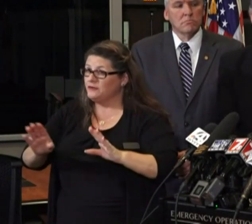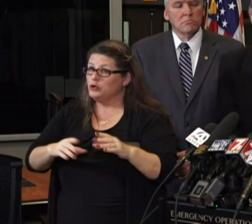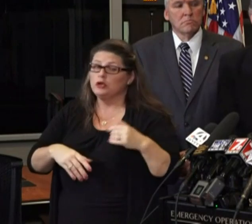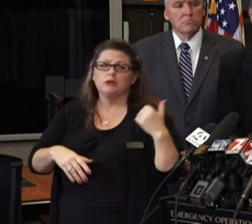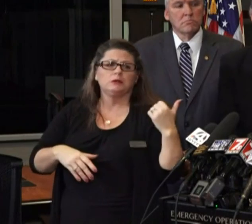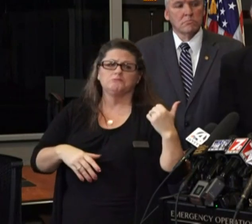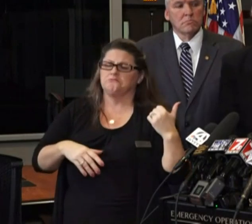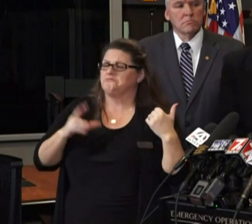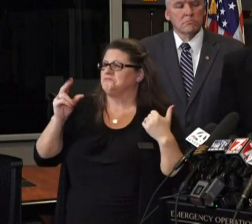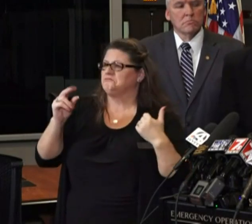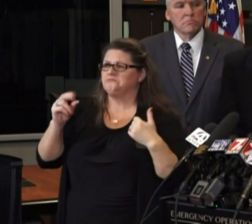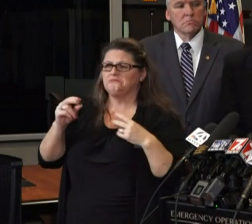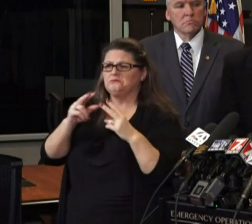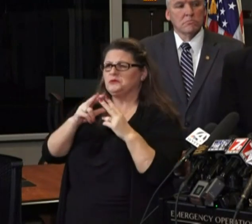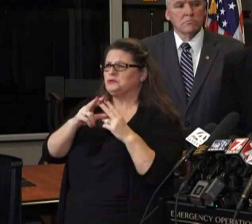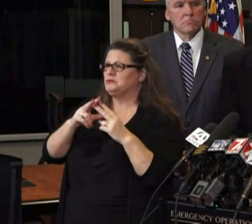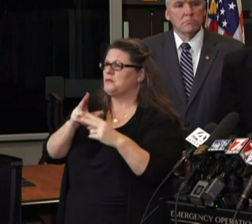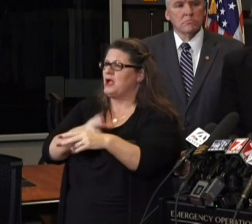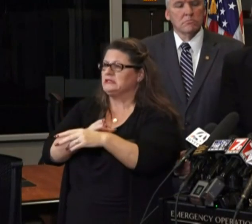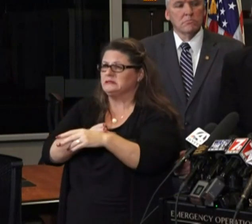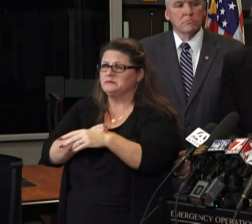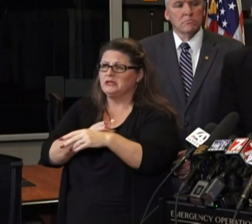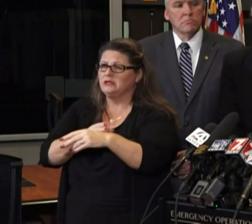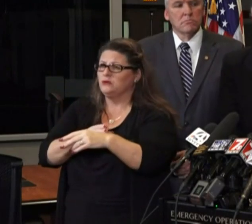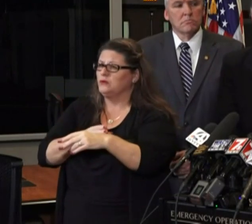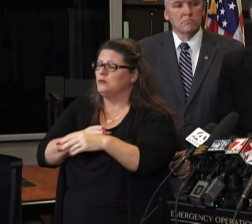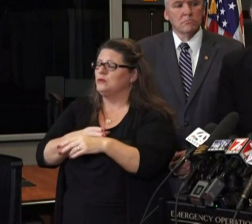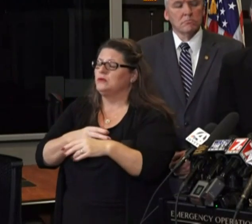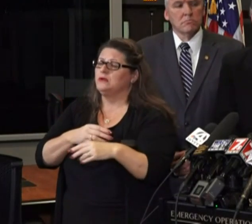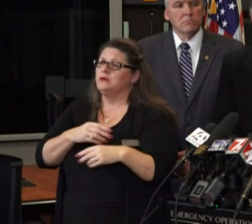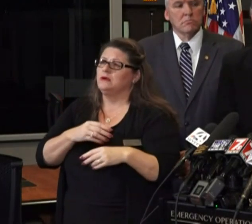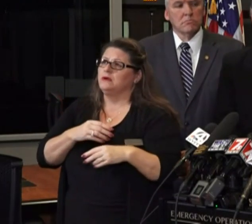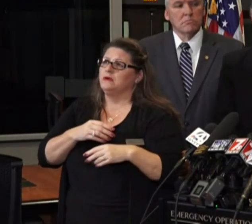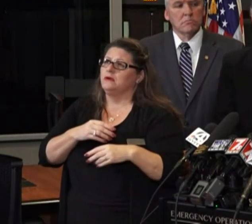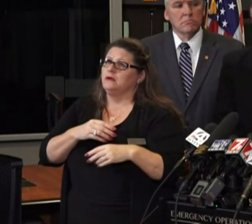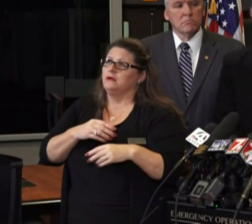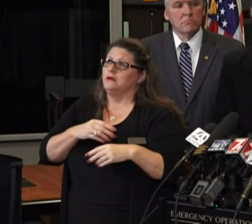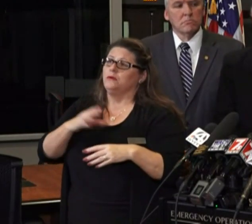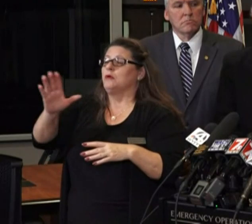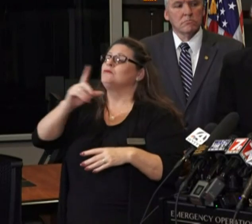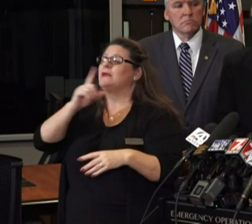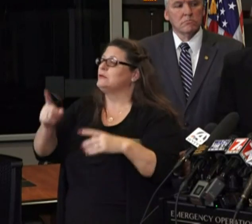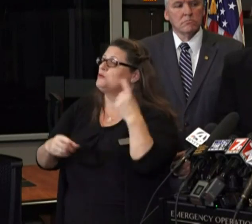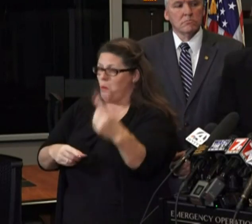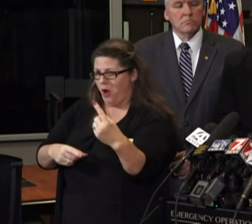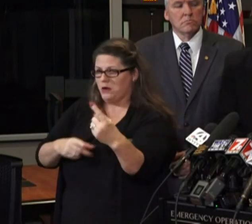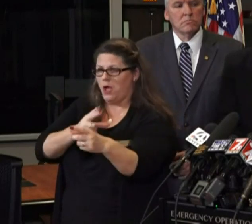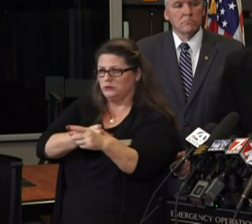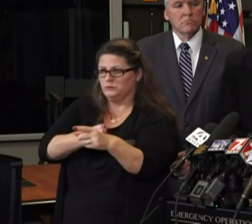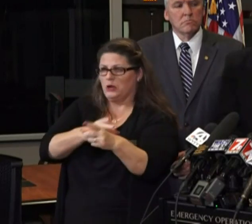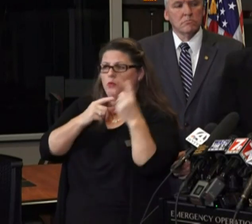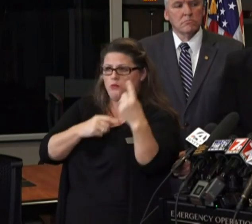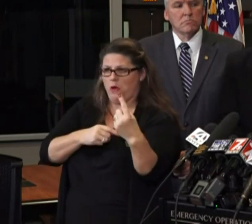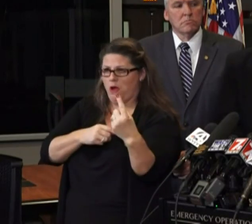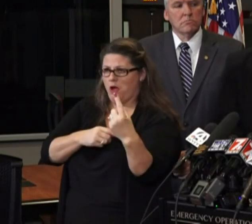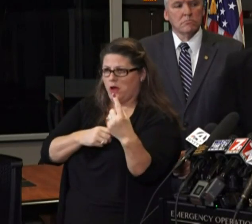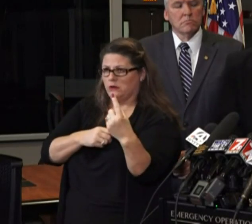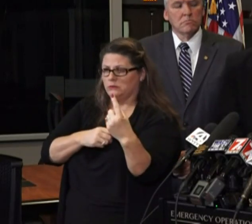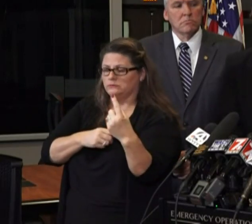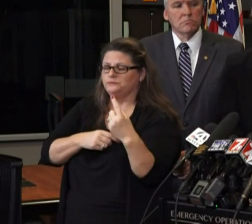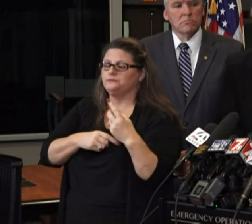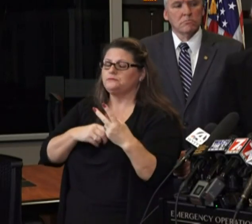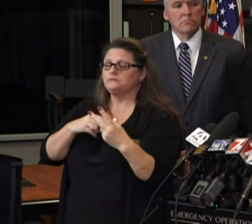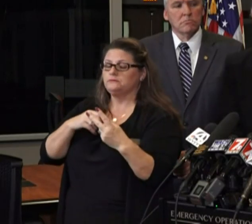the hospital cases, we are confident that there's only one hospital case. And so in the